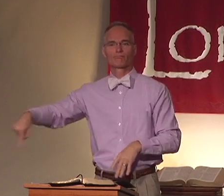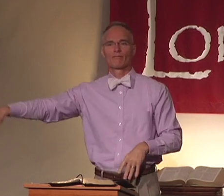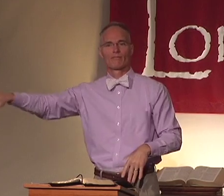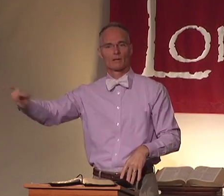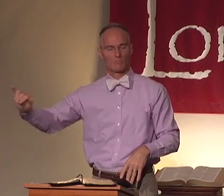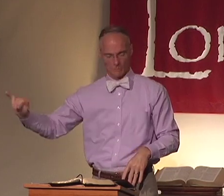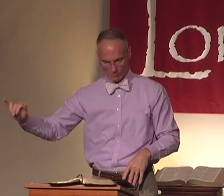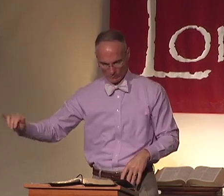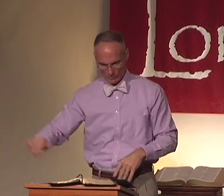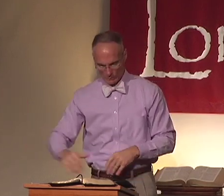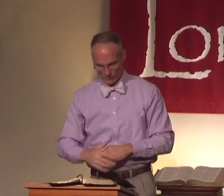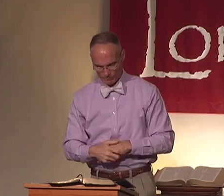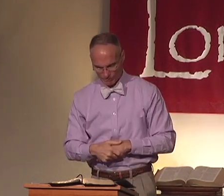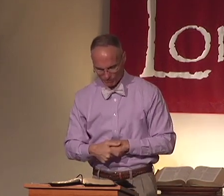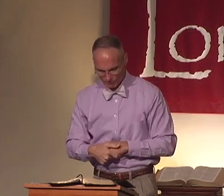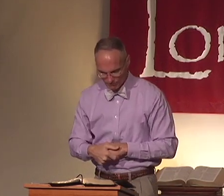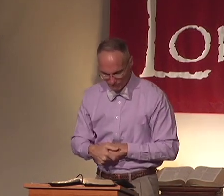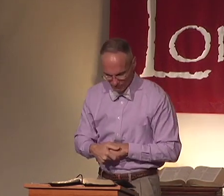coming when they would be arrested as well.